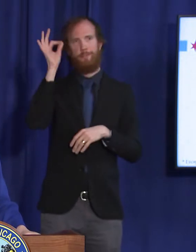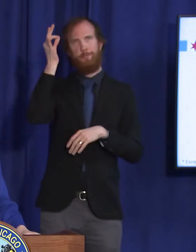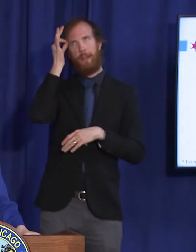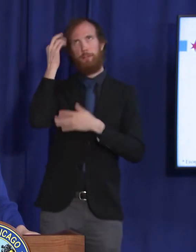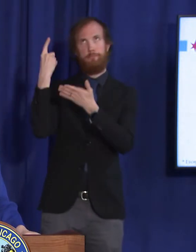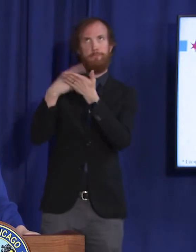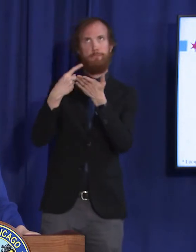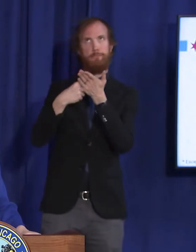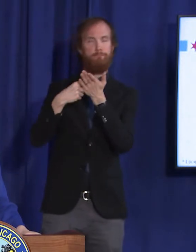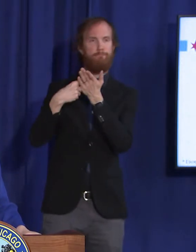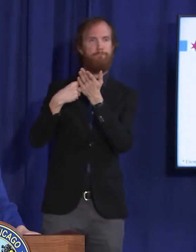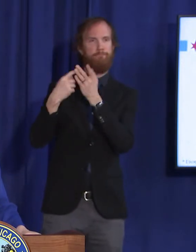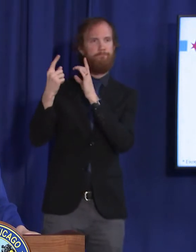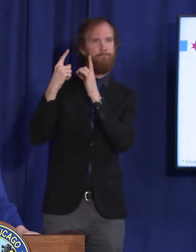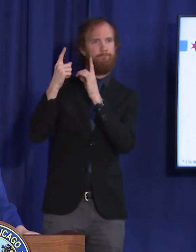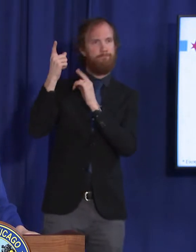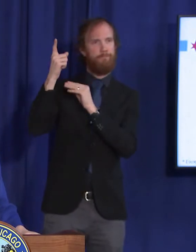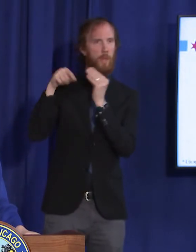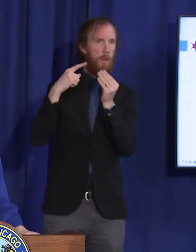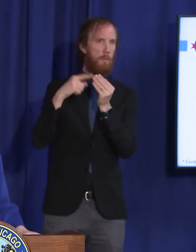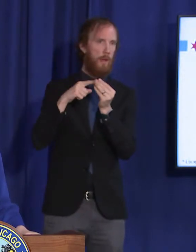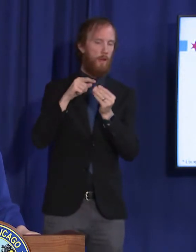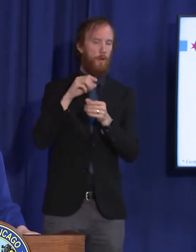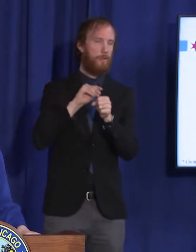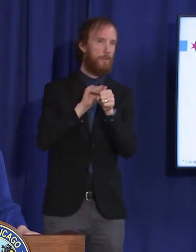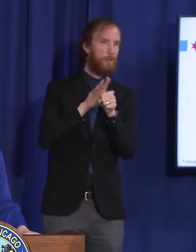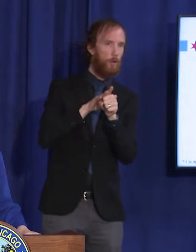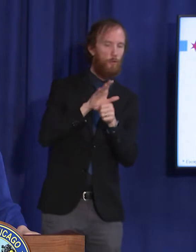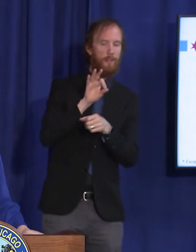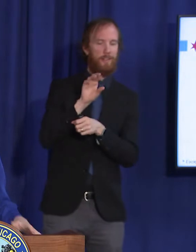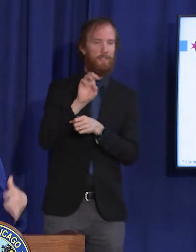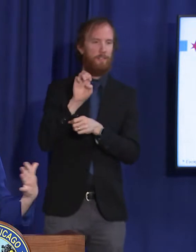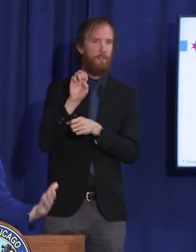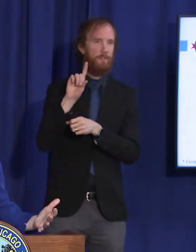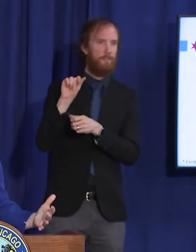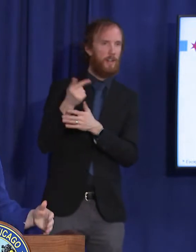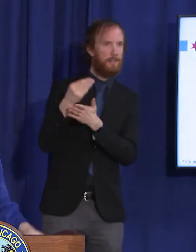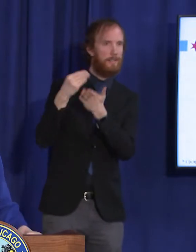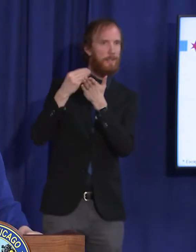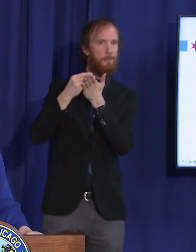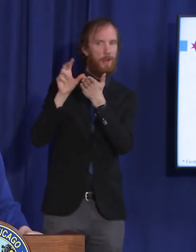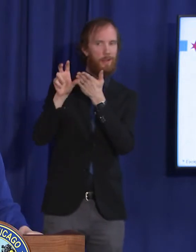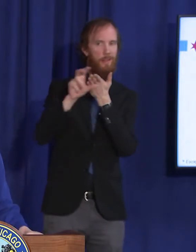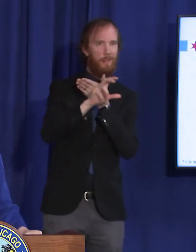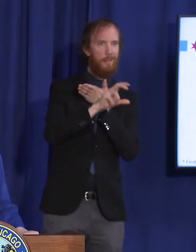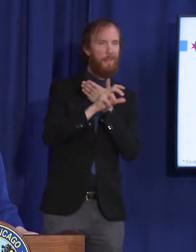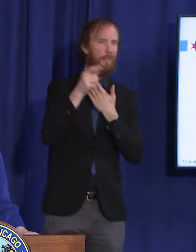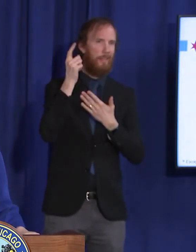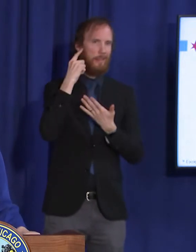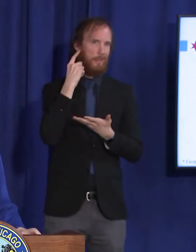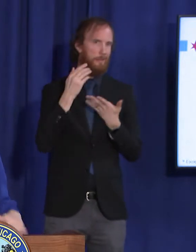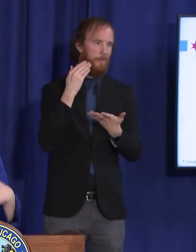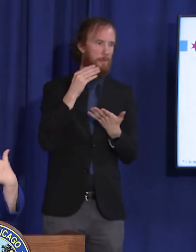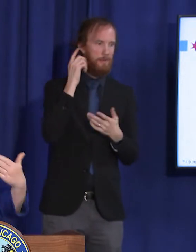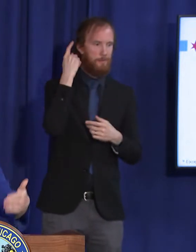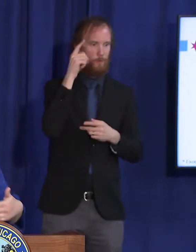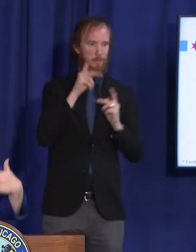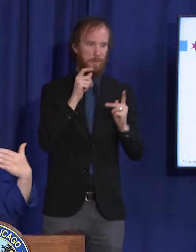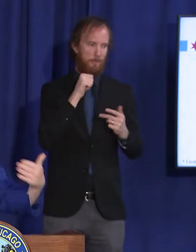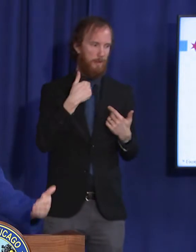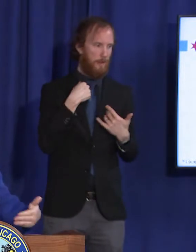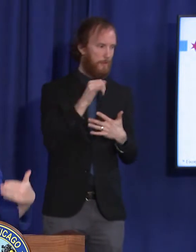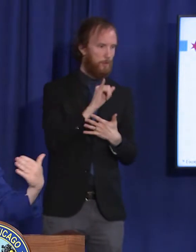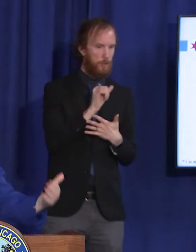conversation related to COVID funding and some concerns that there may not be federal coverage for uninsured people to